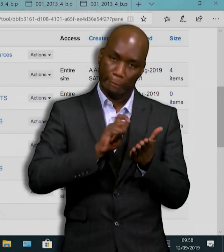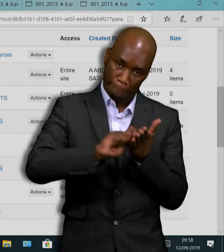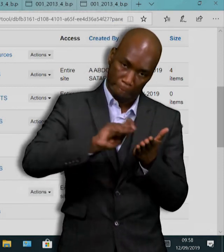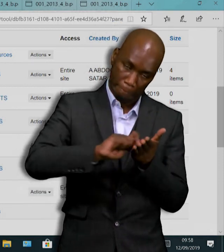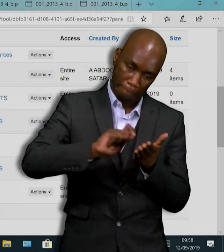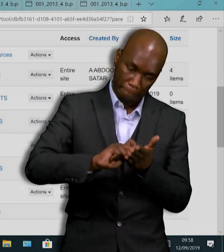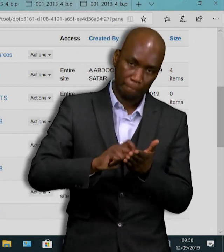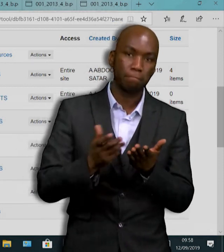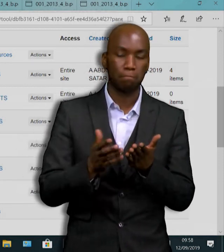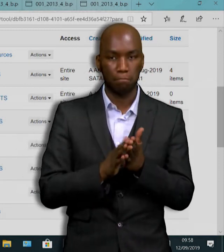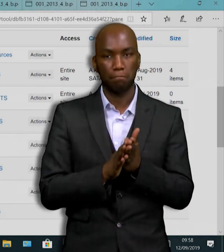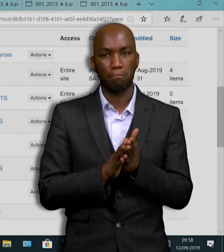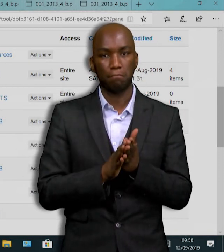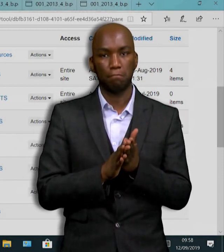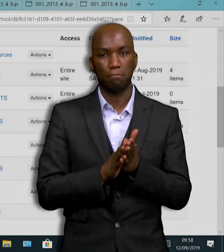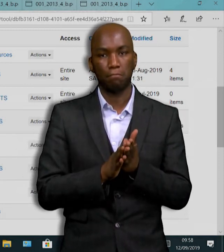Writing guides.